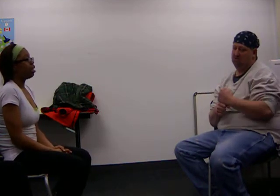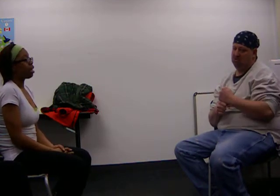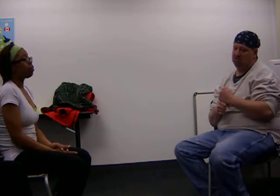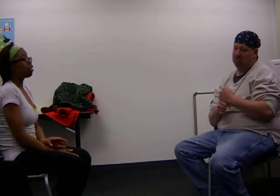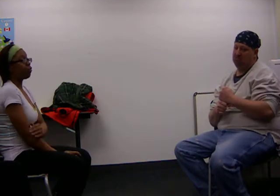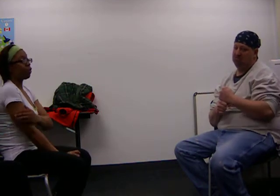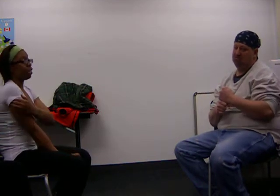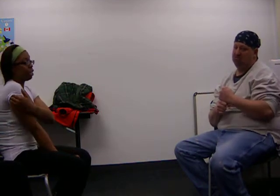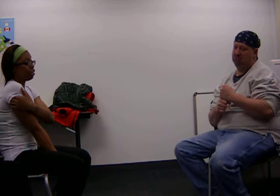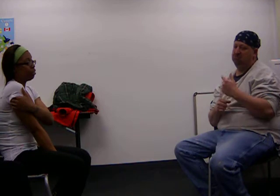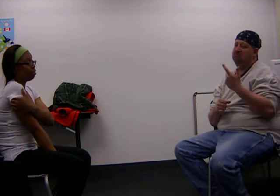and I went there for a year,